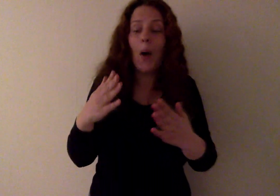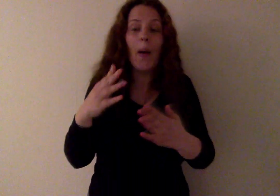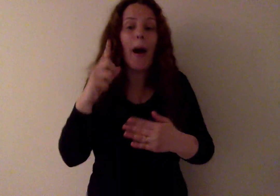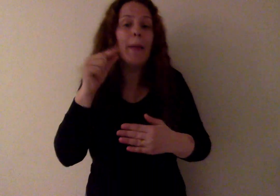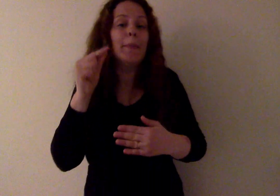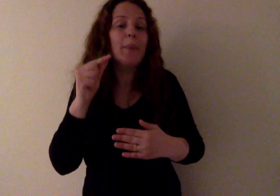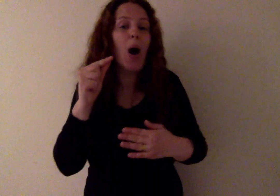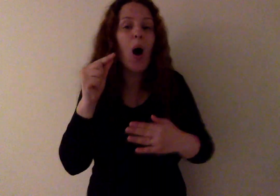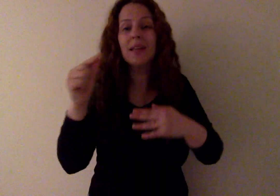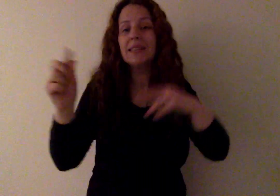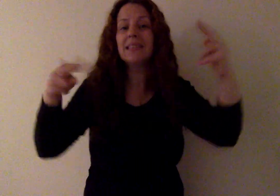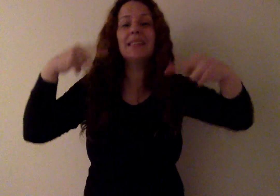a shout.